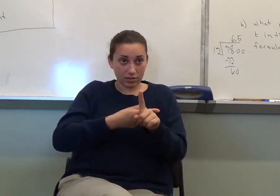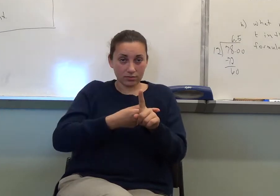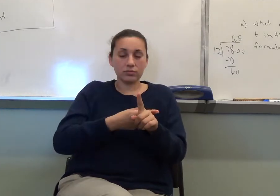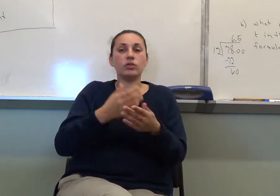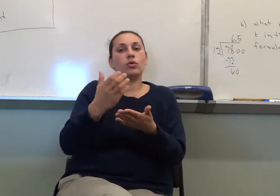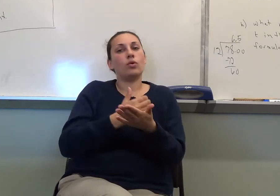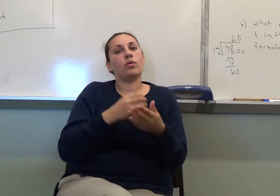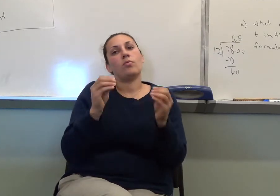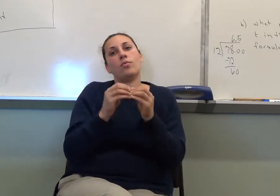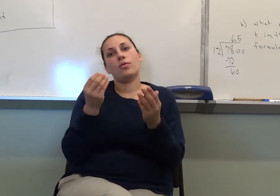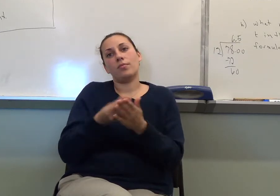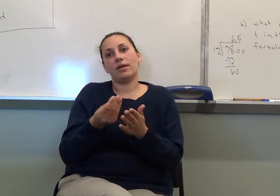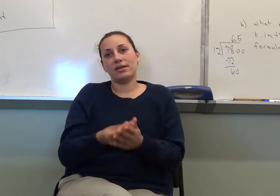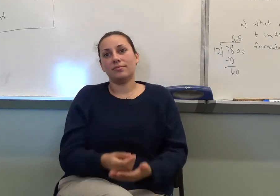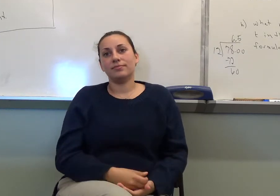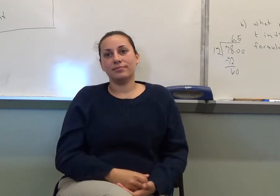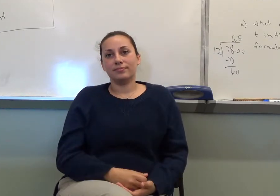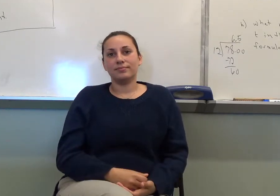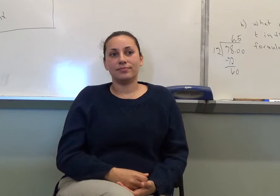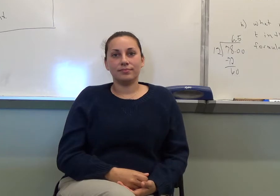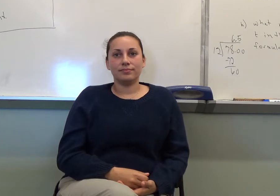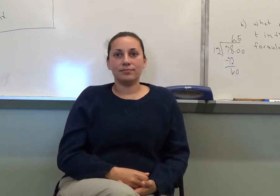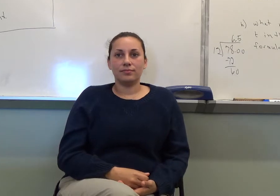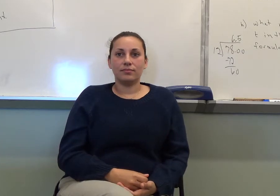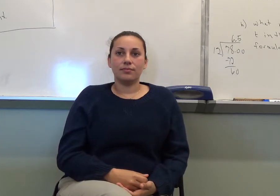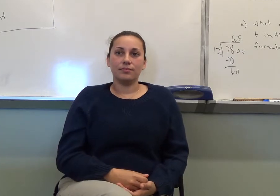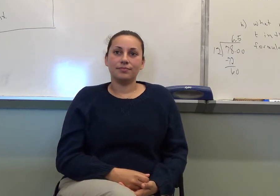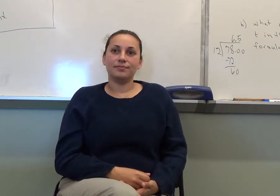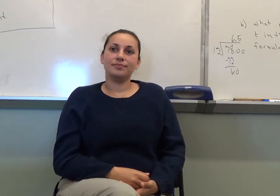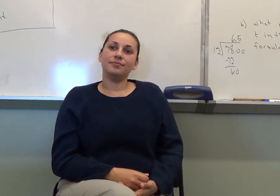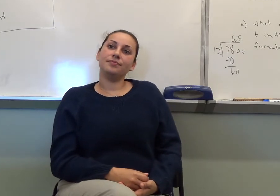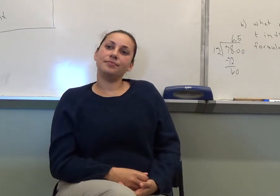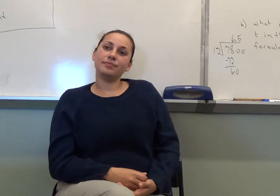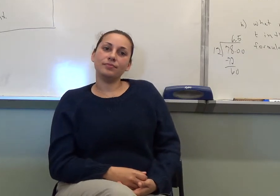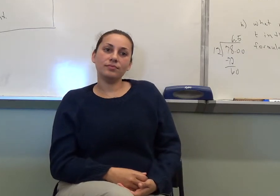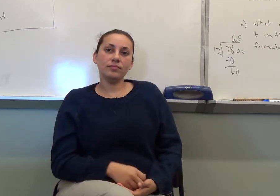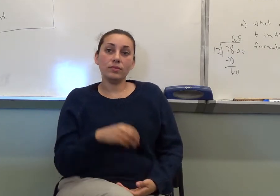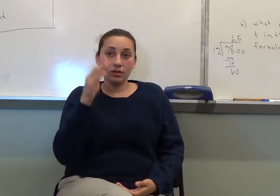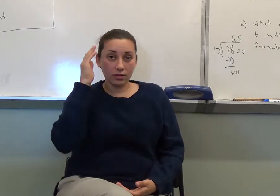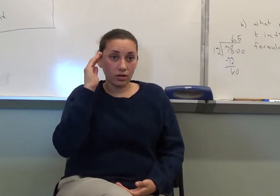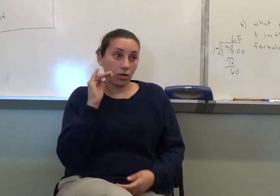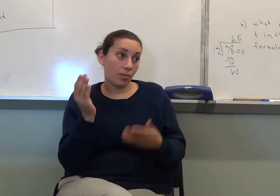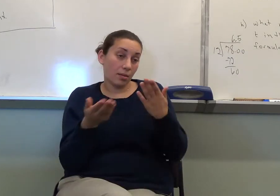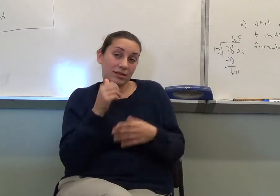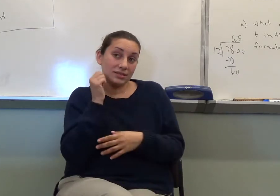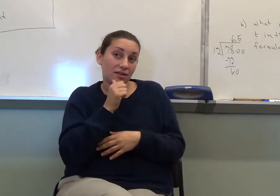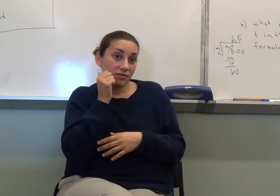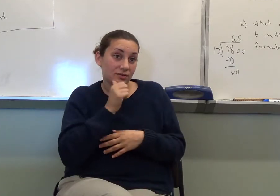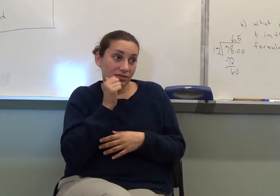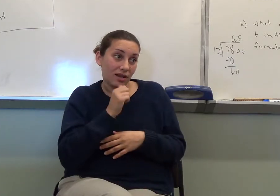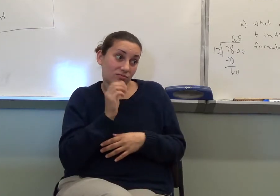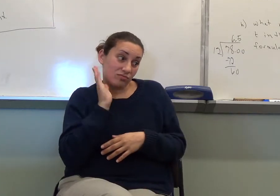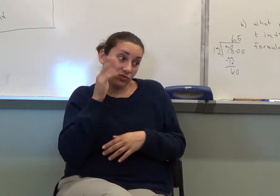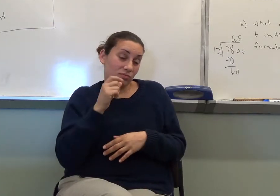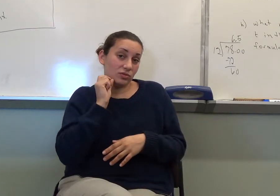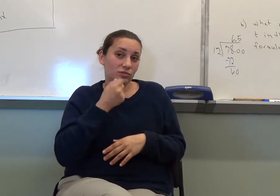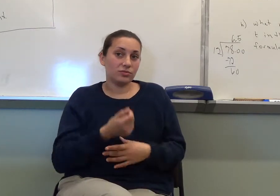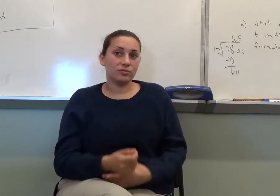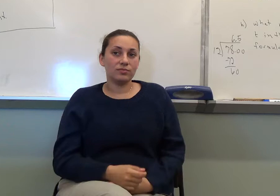down to daily or down to even continuously, which sounds like you should get an infinite amount of